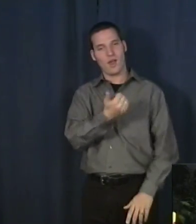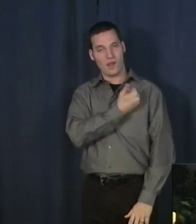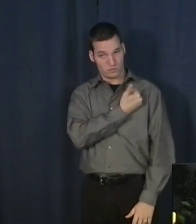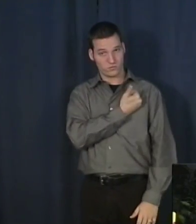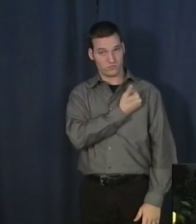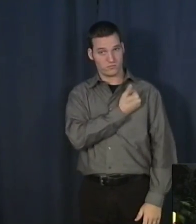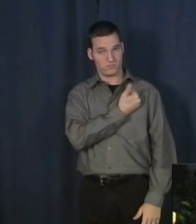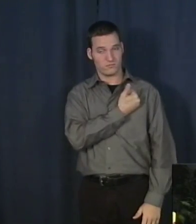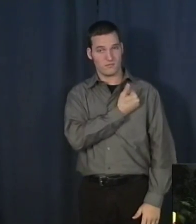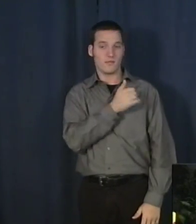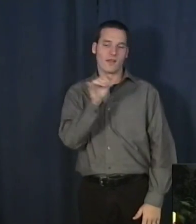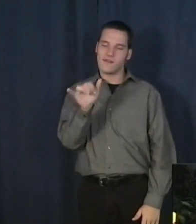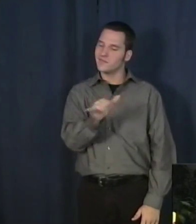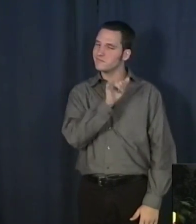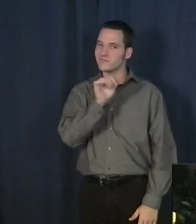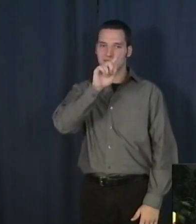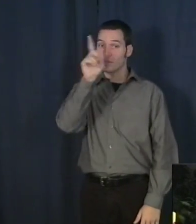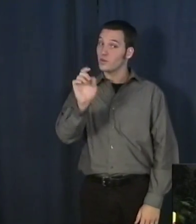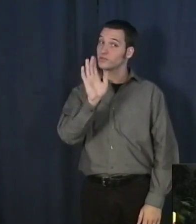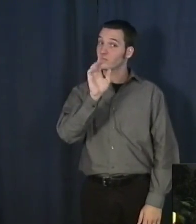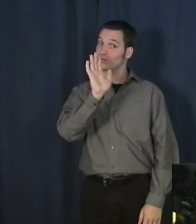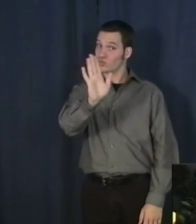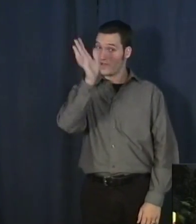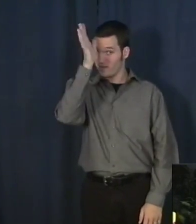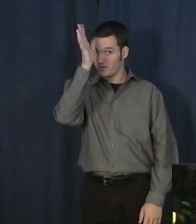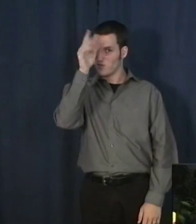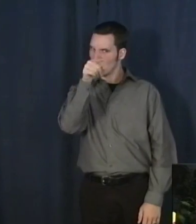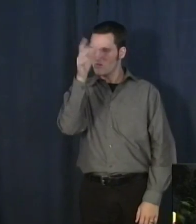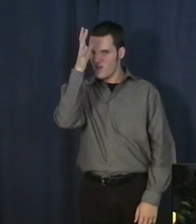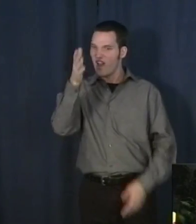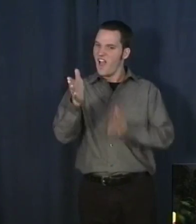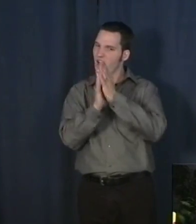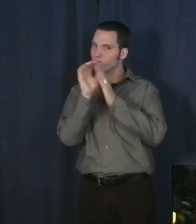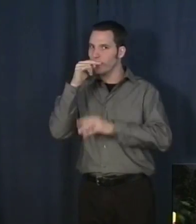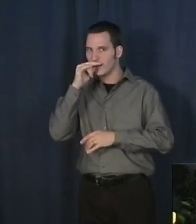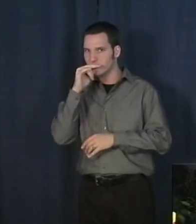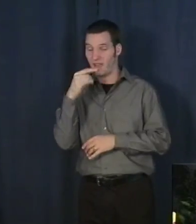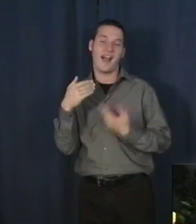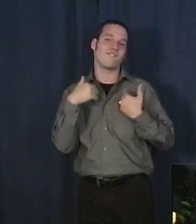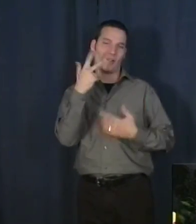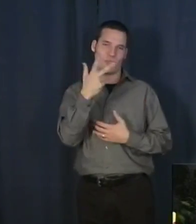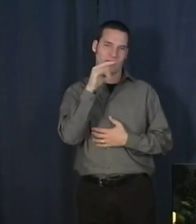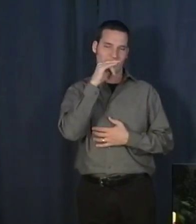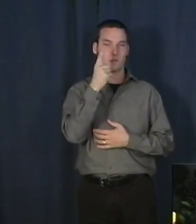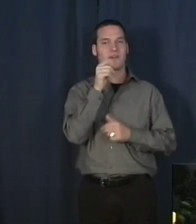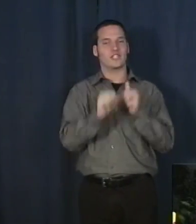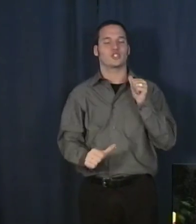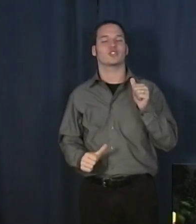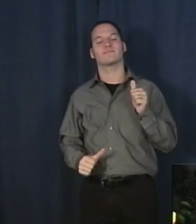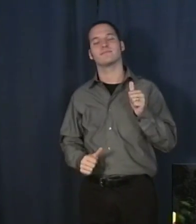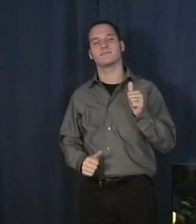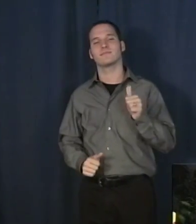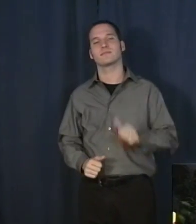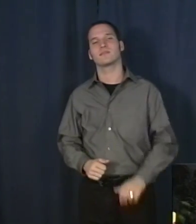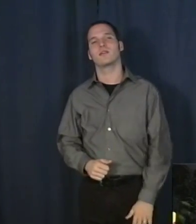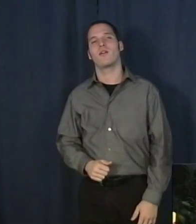attitude. These are the same kind of questions you dads have to ask your kids. Say I have 3 kids, one of each.